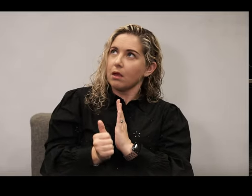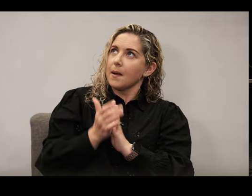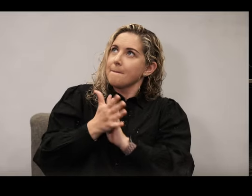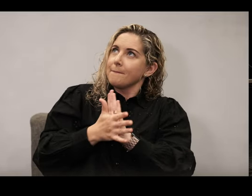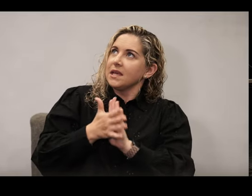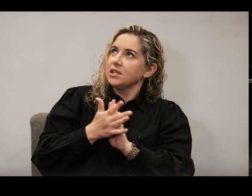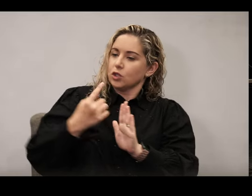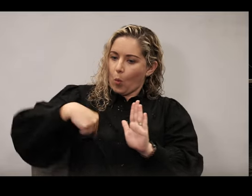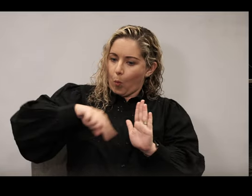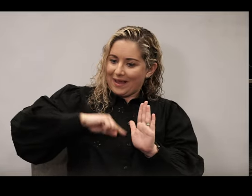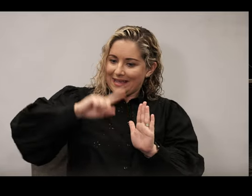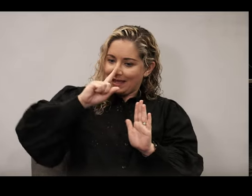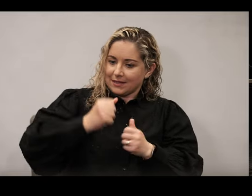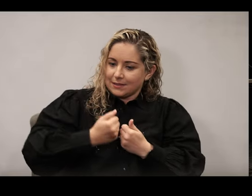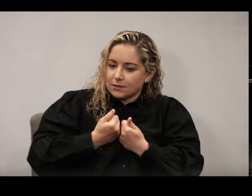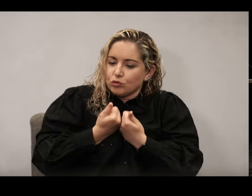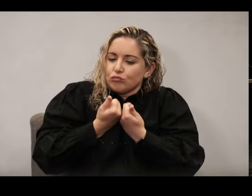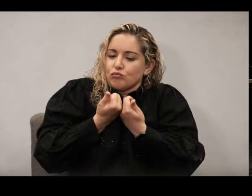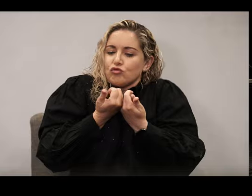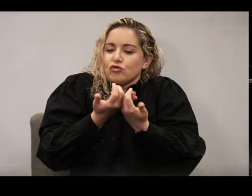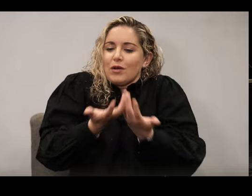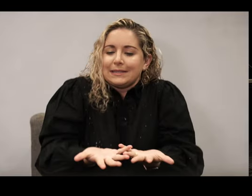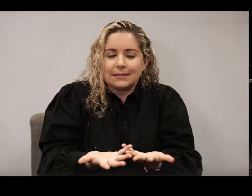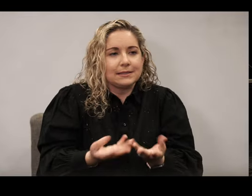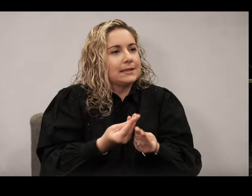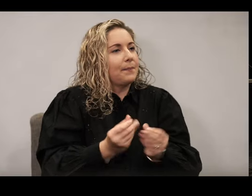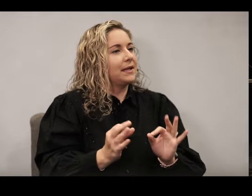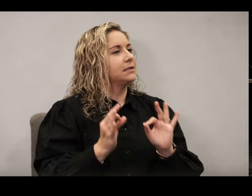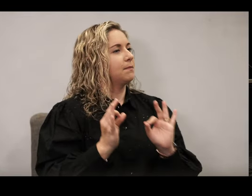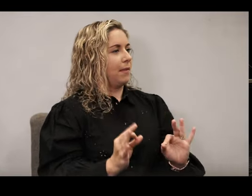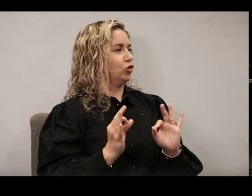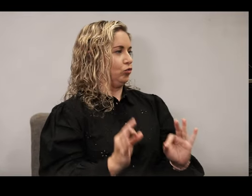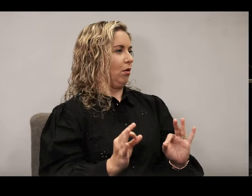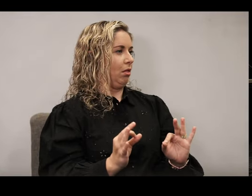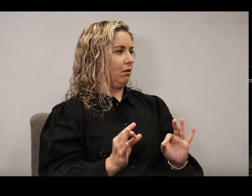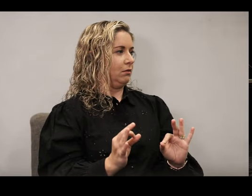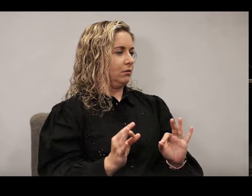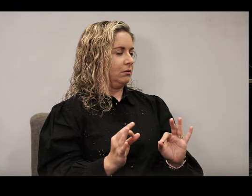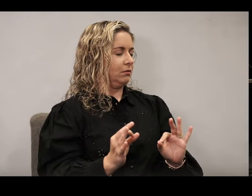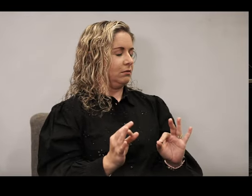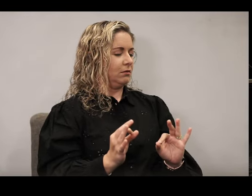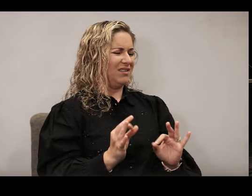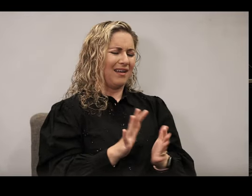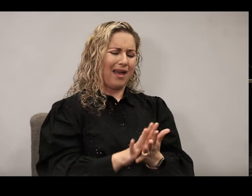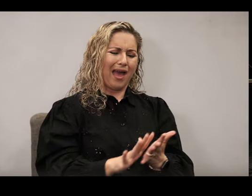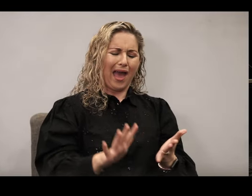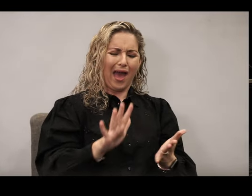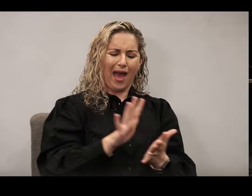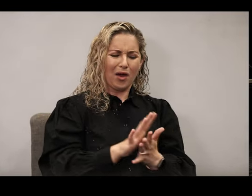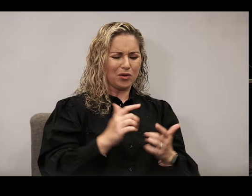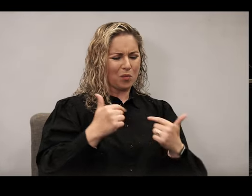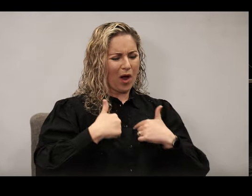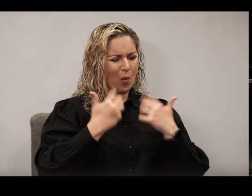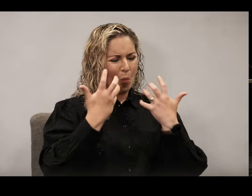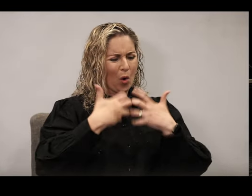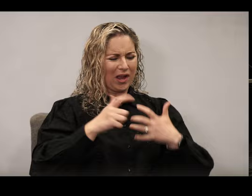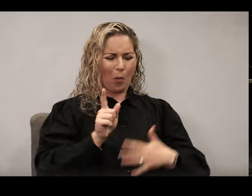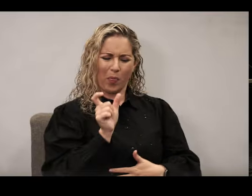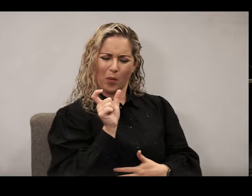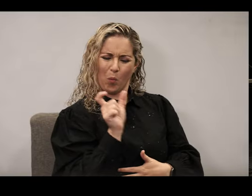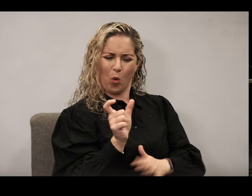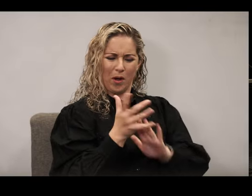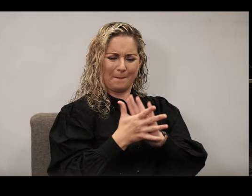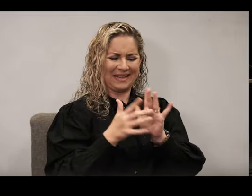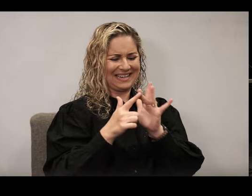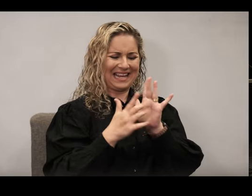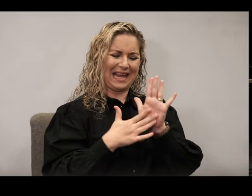most fundamentally means to be created in the image of God. So, how do we work out what it means to be created in the image of God?